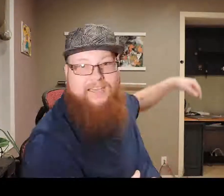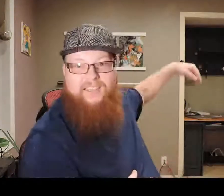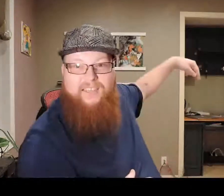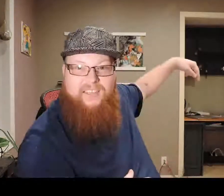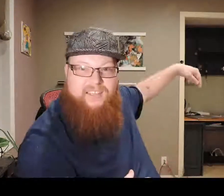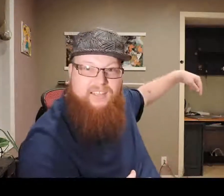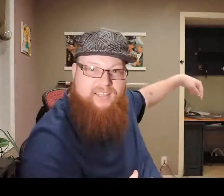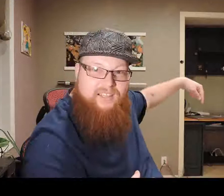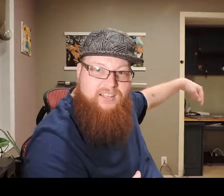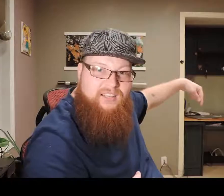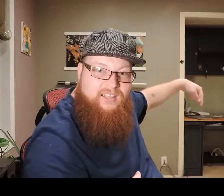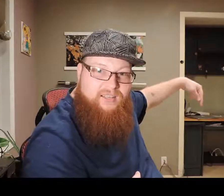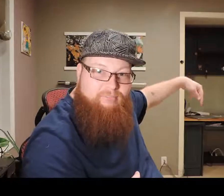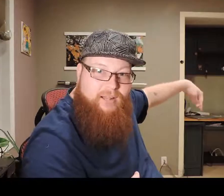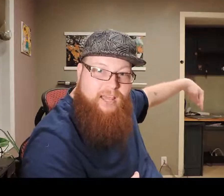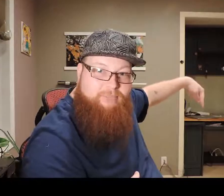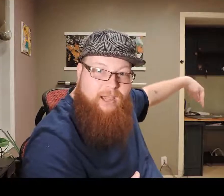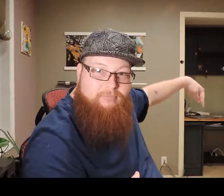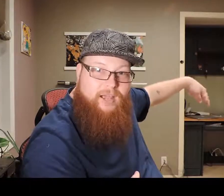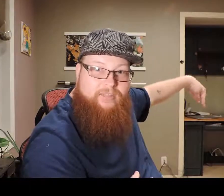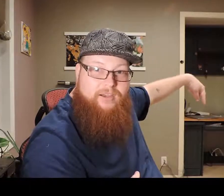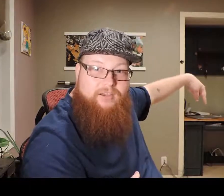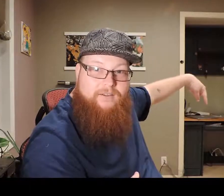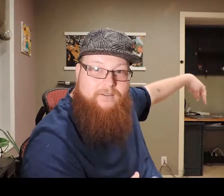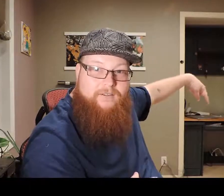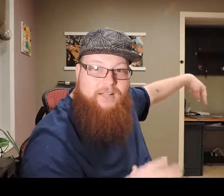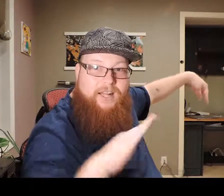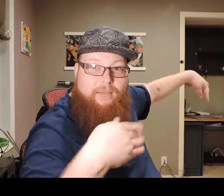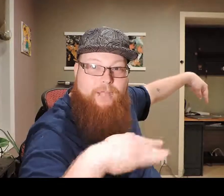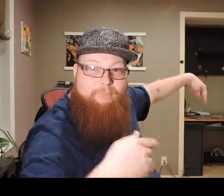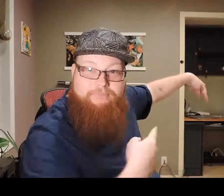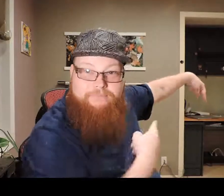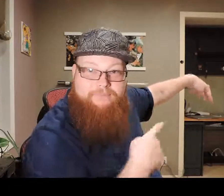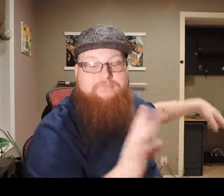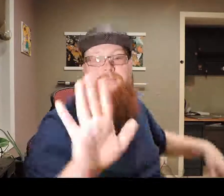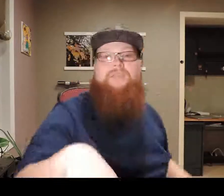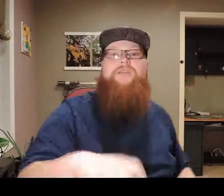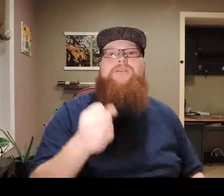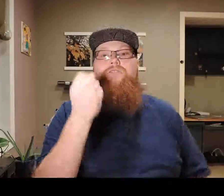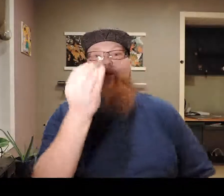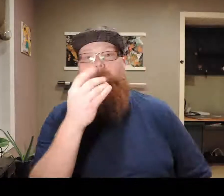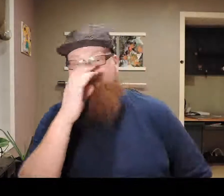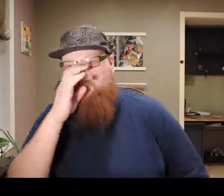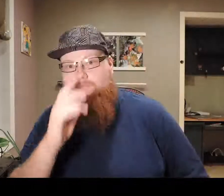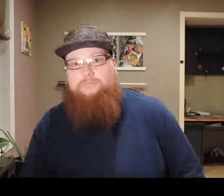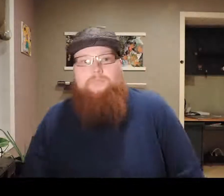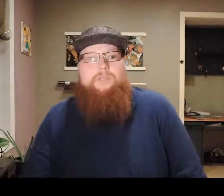That is my laptop right there. Laptop. So,